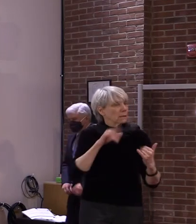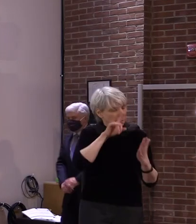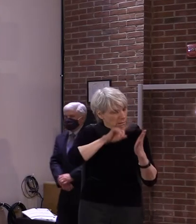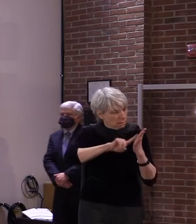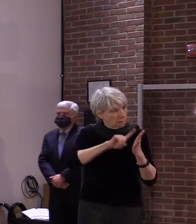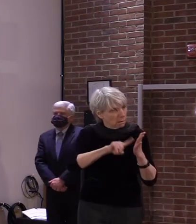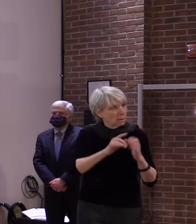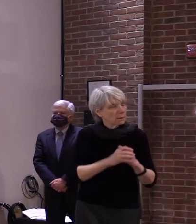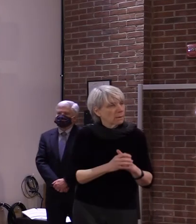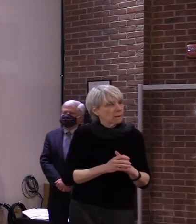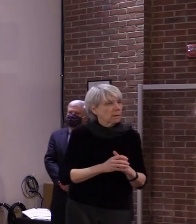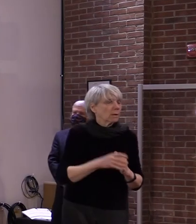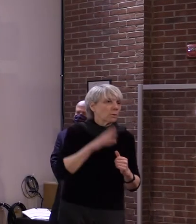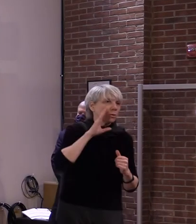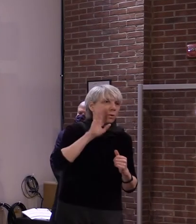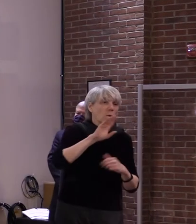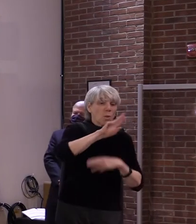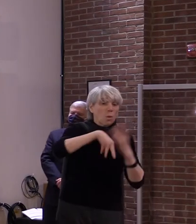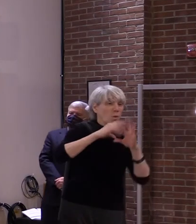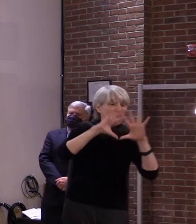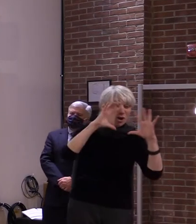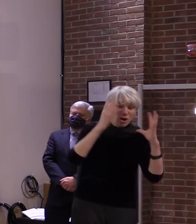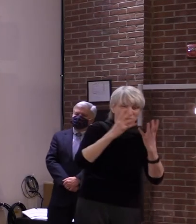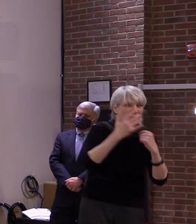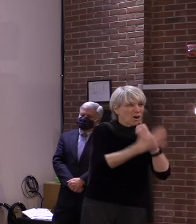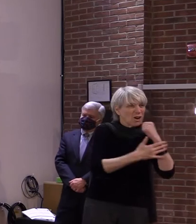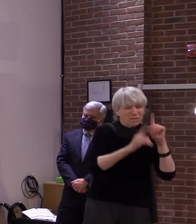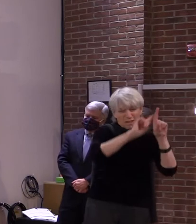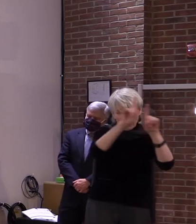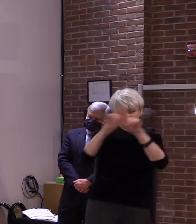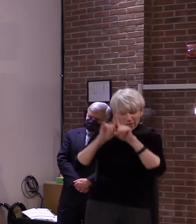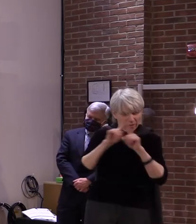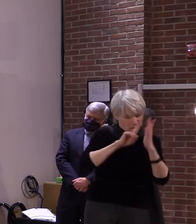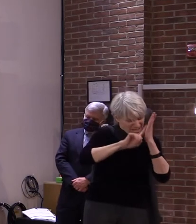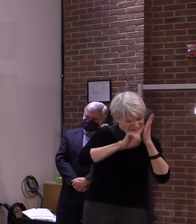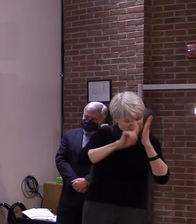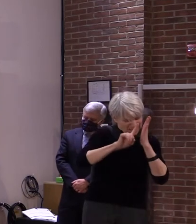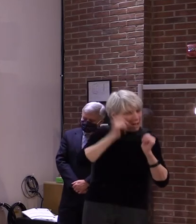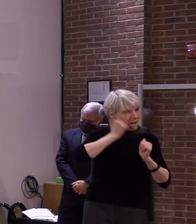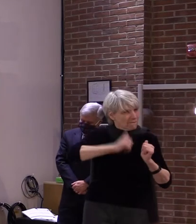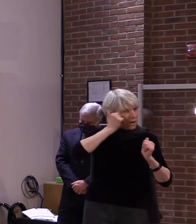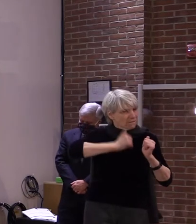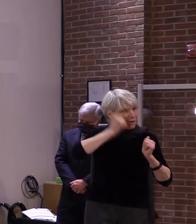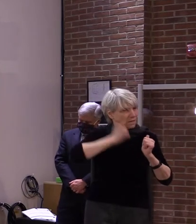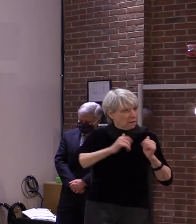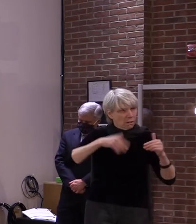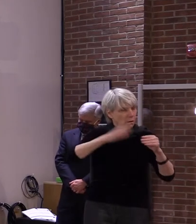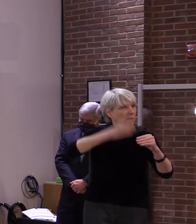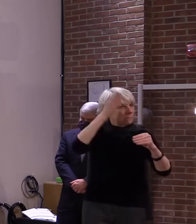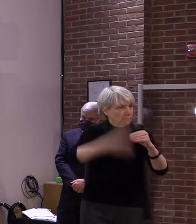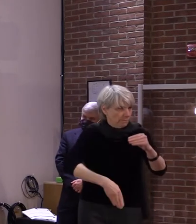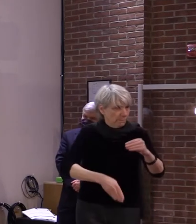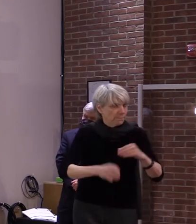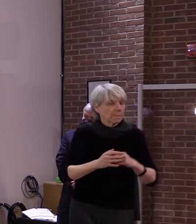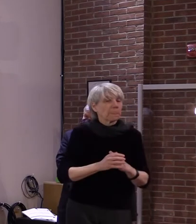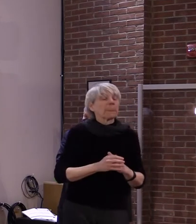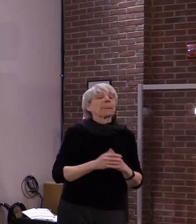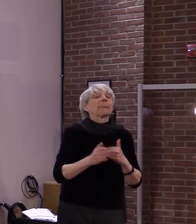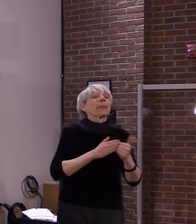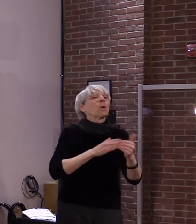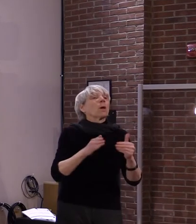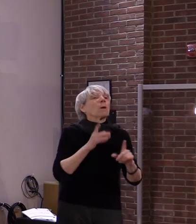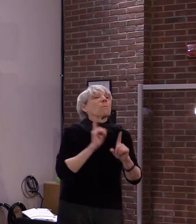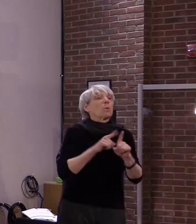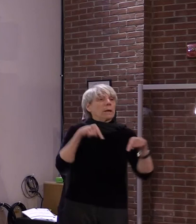obviously around the world people are investigating this consist constantly but the two available